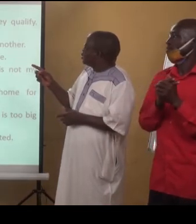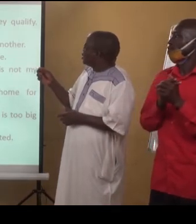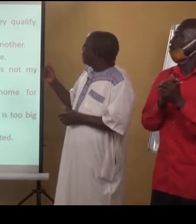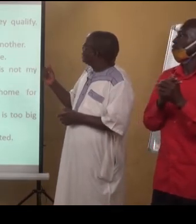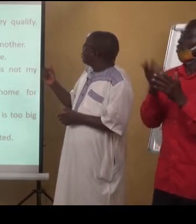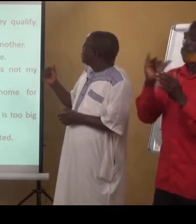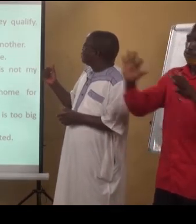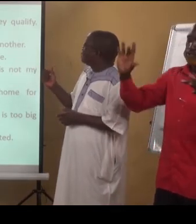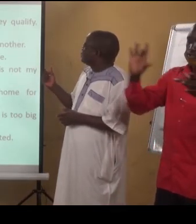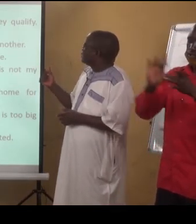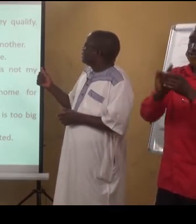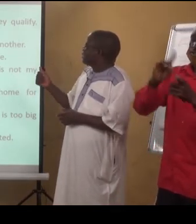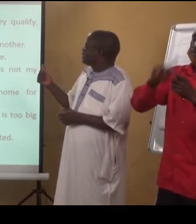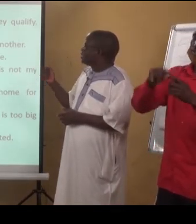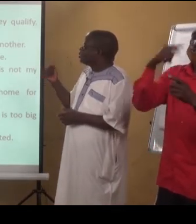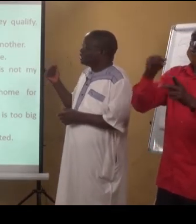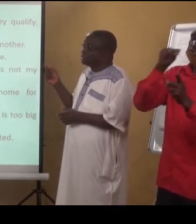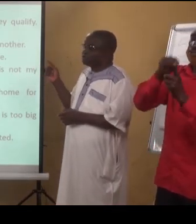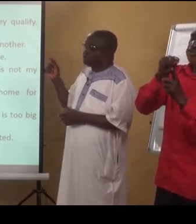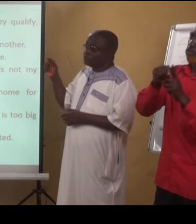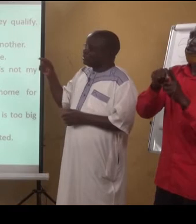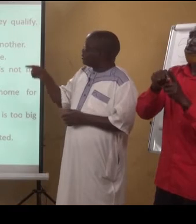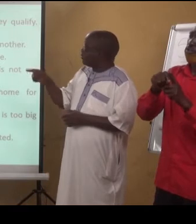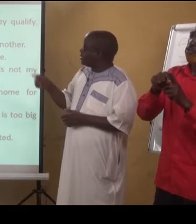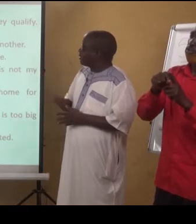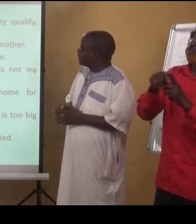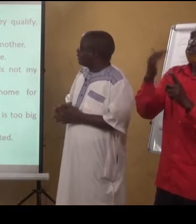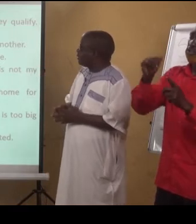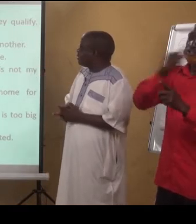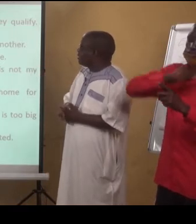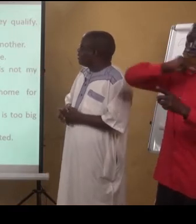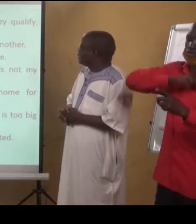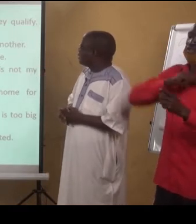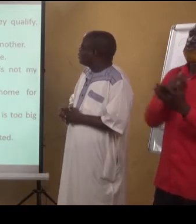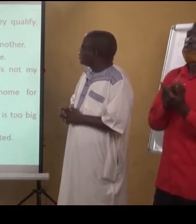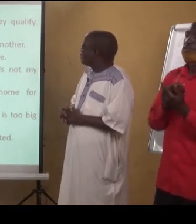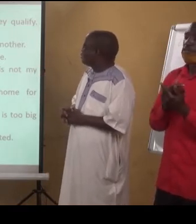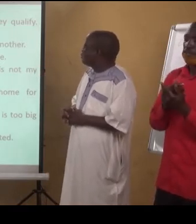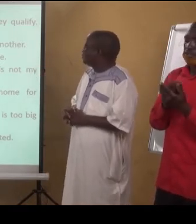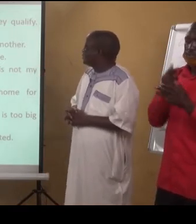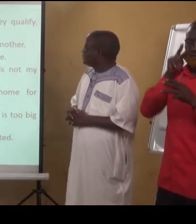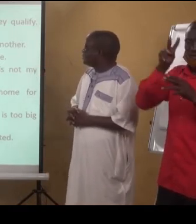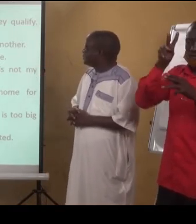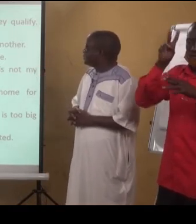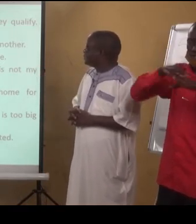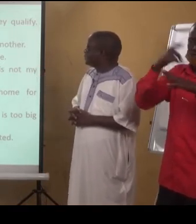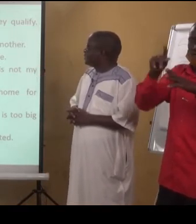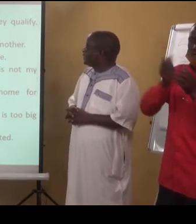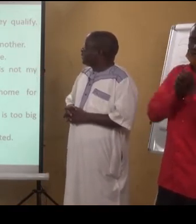they connect to the words, they are directly connected to the words they qualify. Now take a look at the following